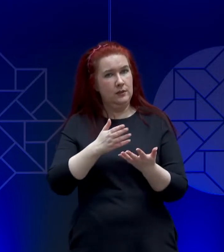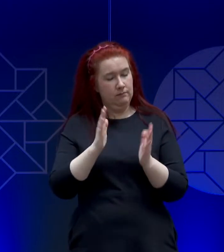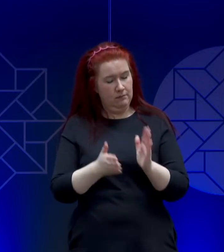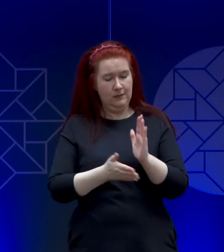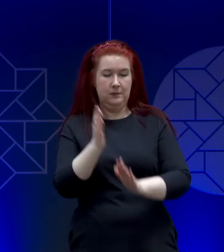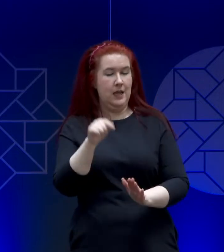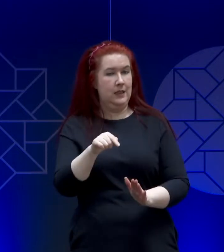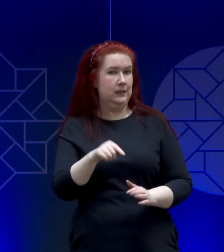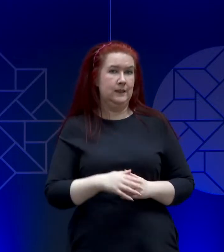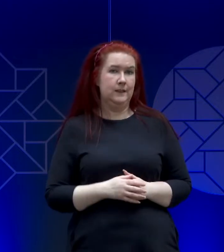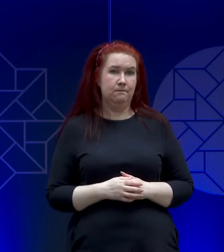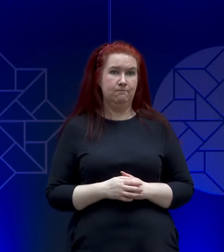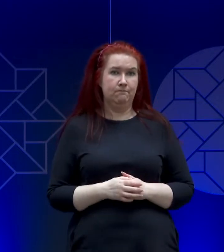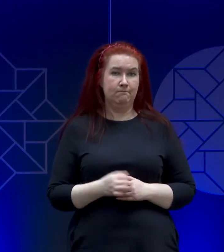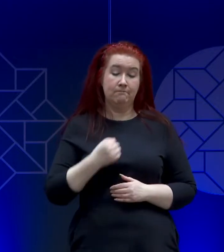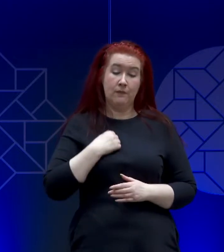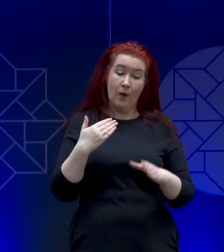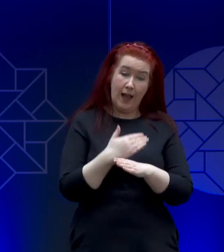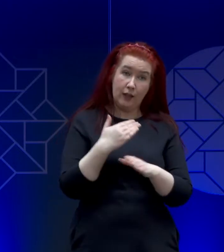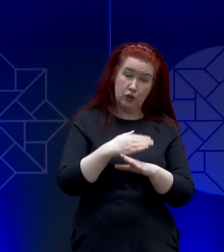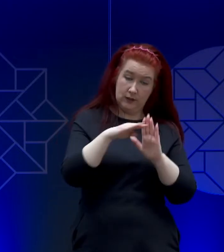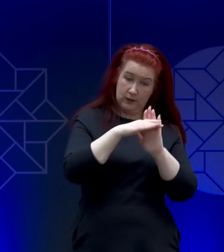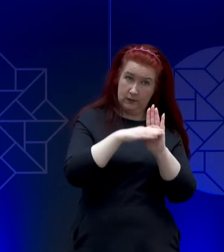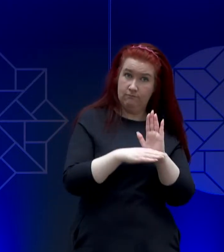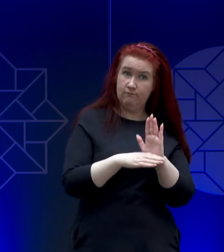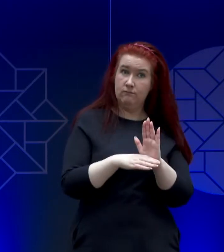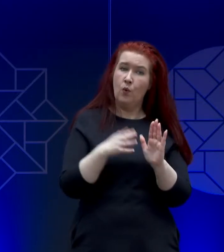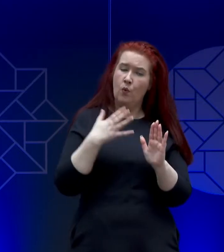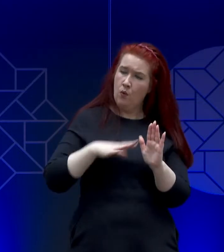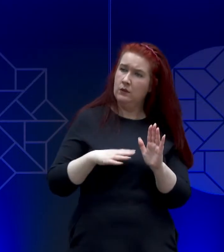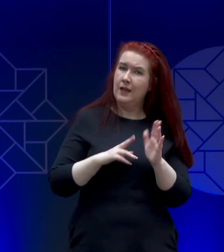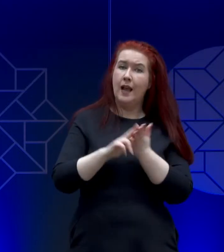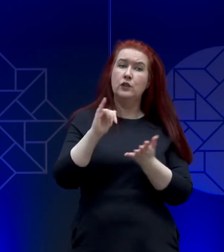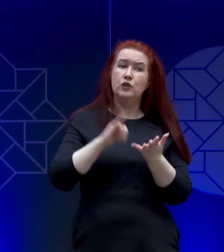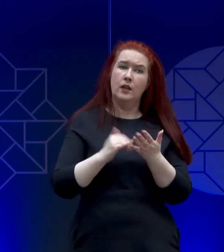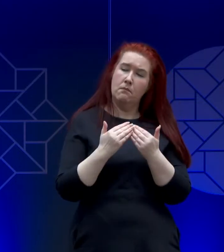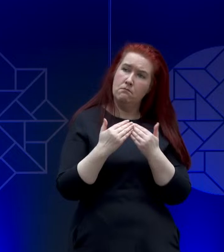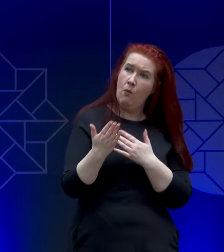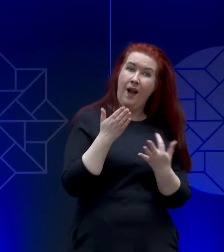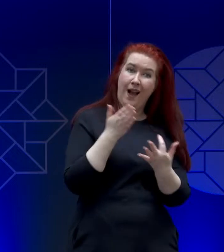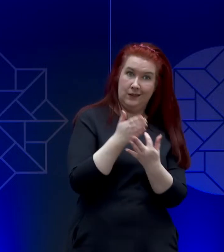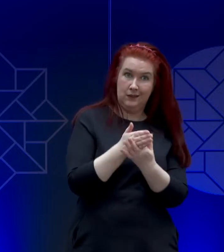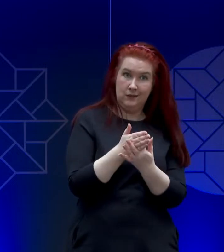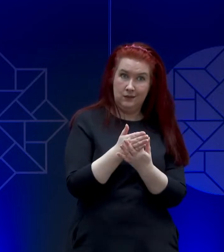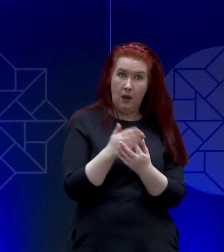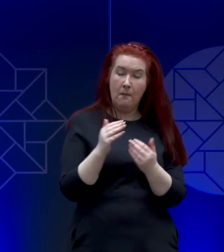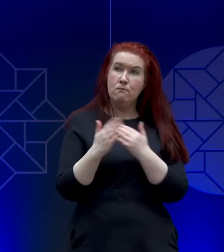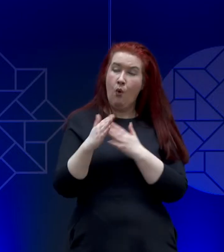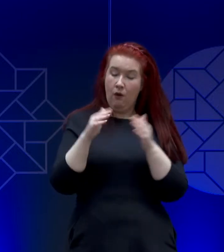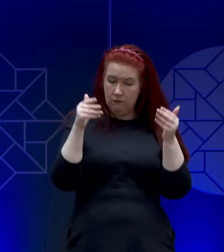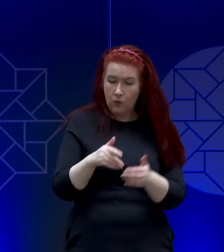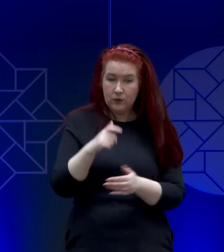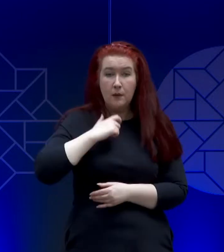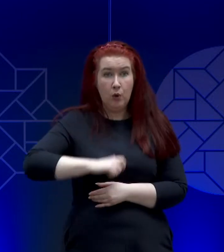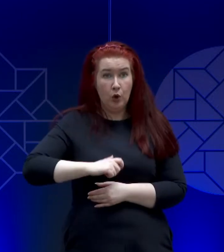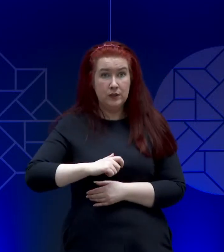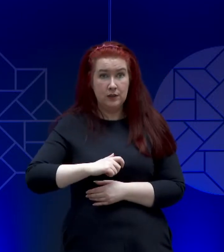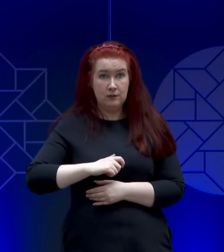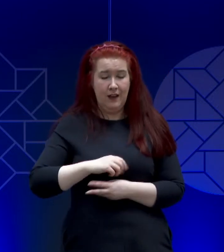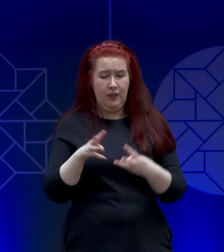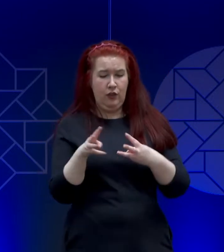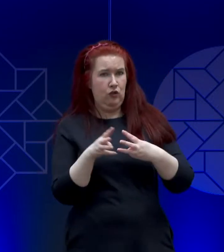The actions we will take to deliver a more accessible, more person-centred NHS have three